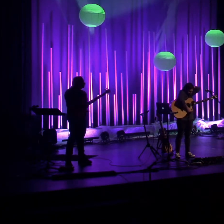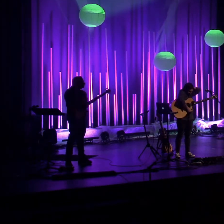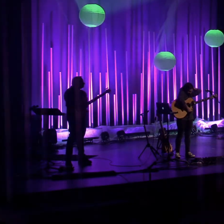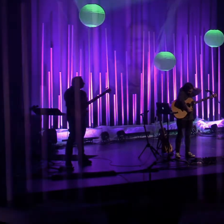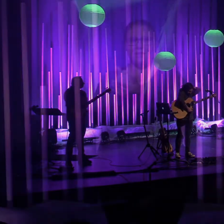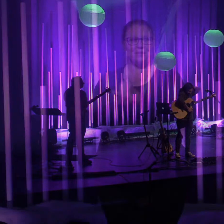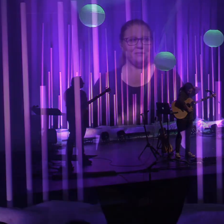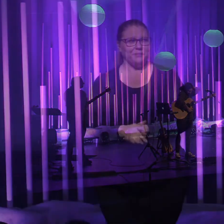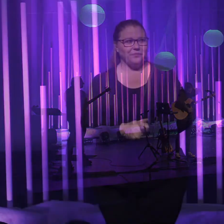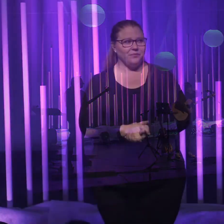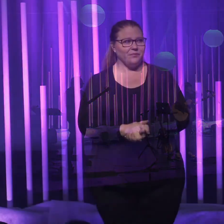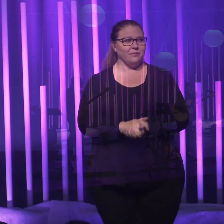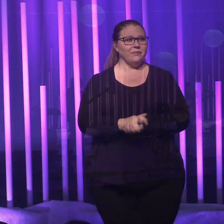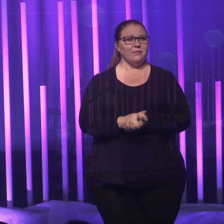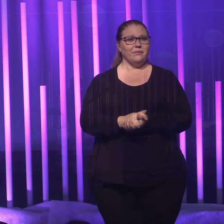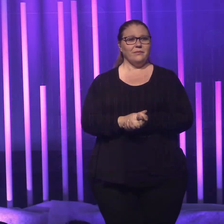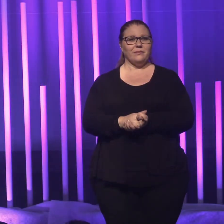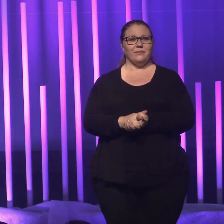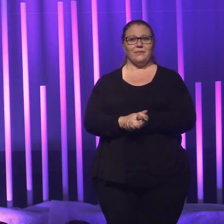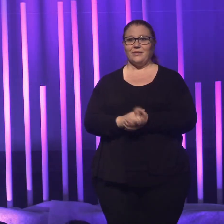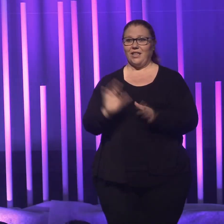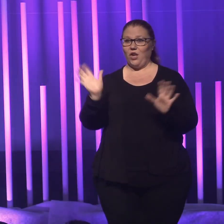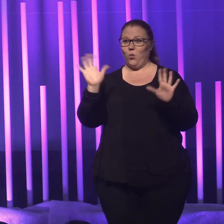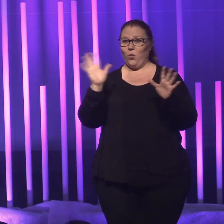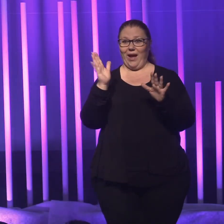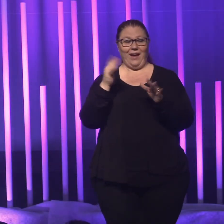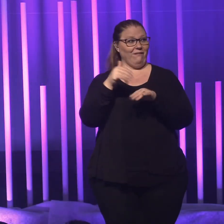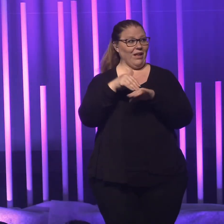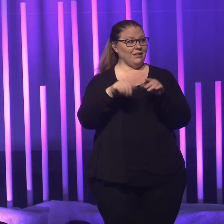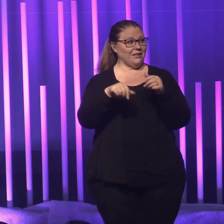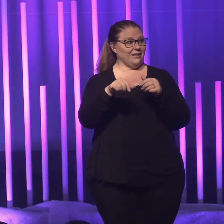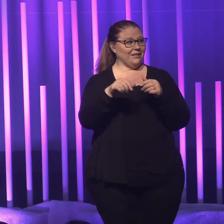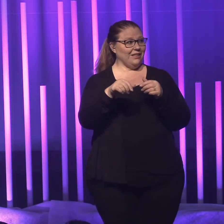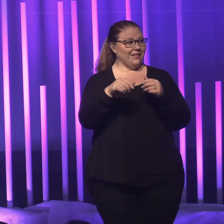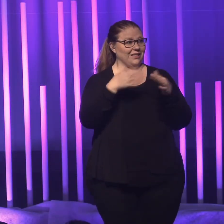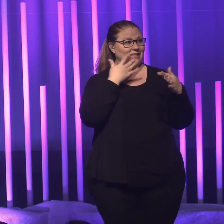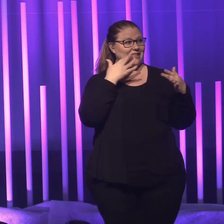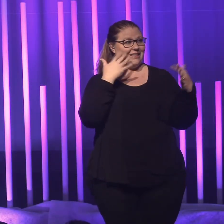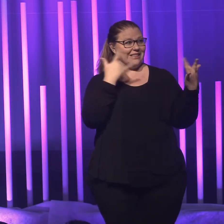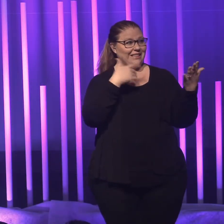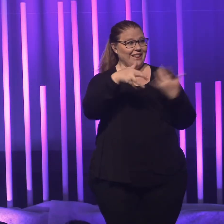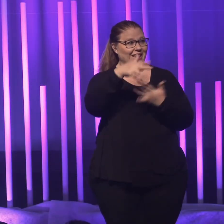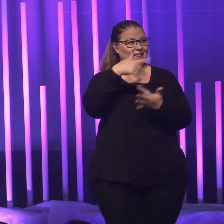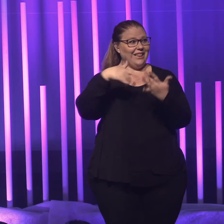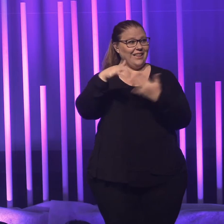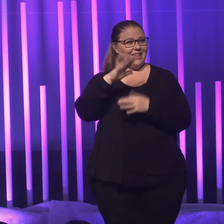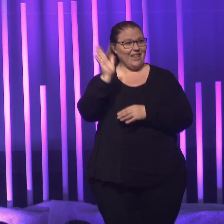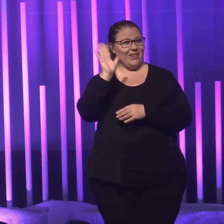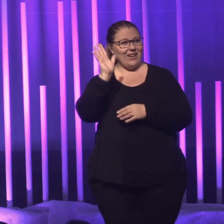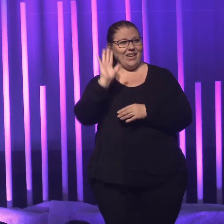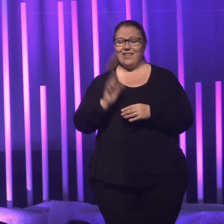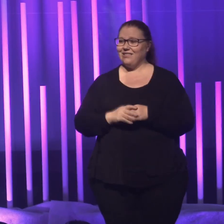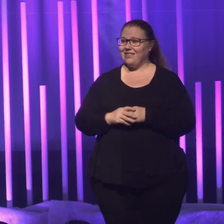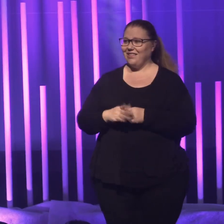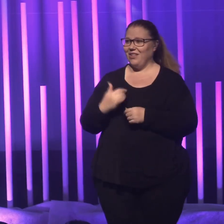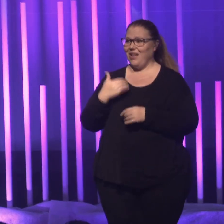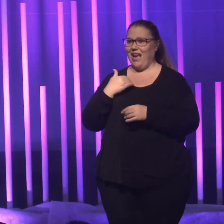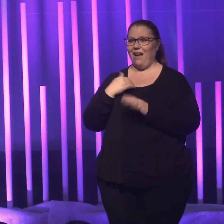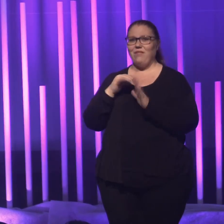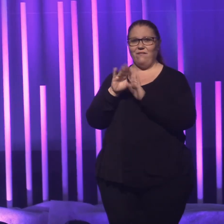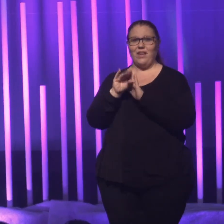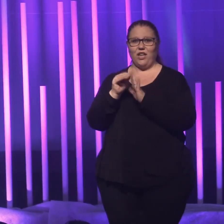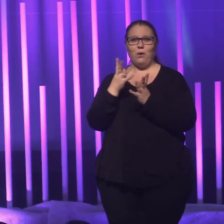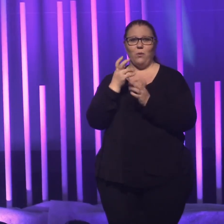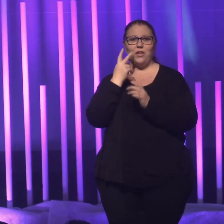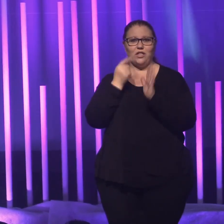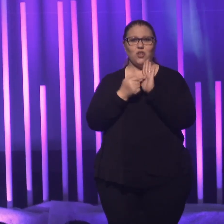Amen. Hey, do me a favor. Turn around, wave at somebody. Wave at them before you have a seat, and go ahead and have a seat. We've got a little video we want to